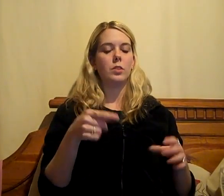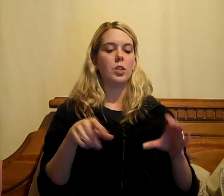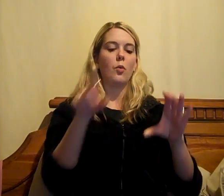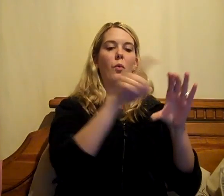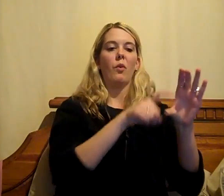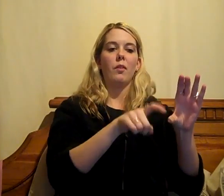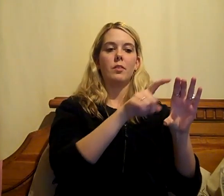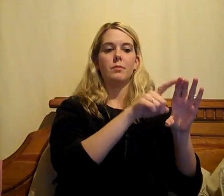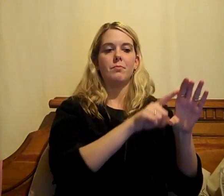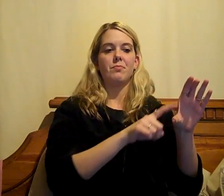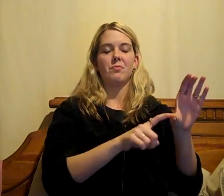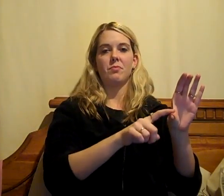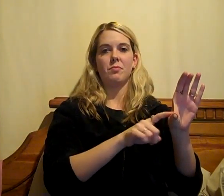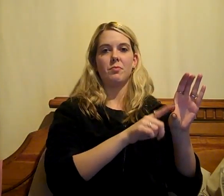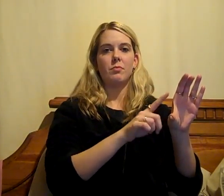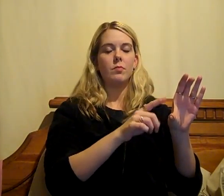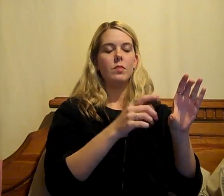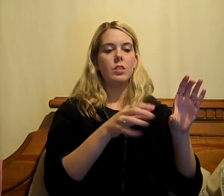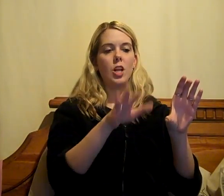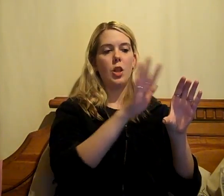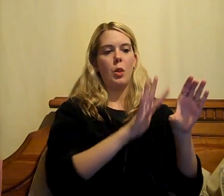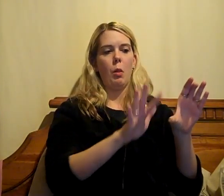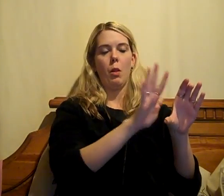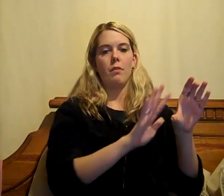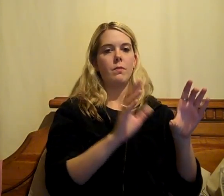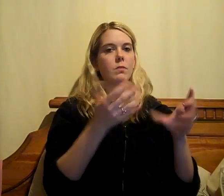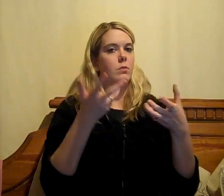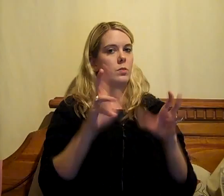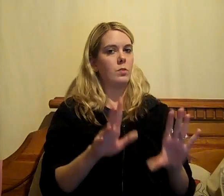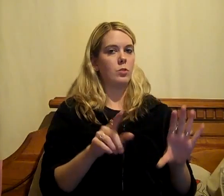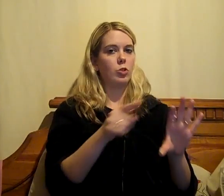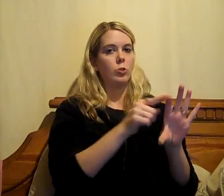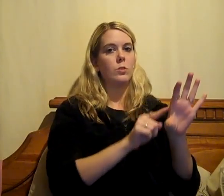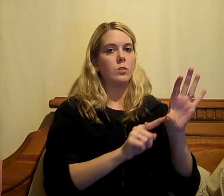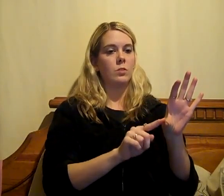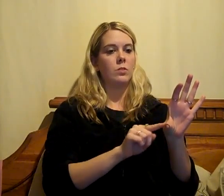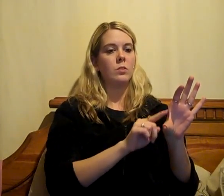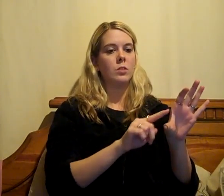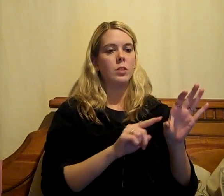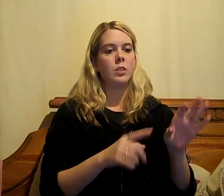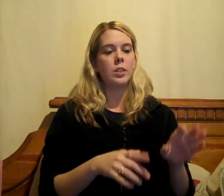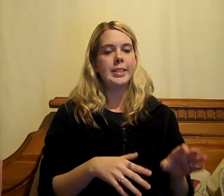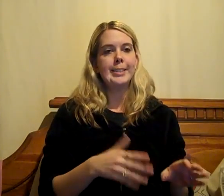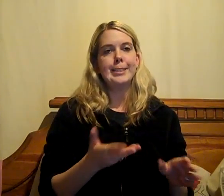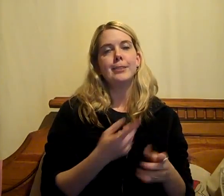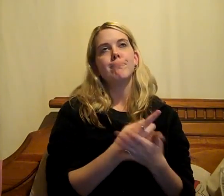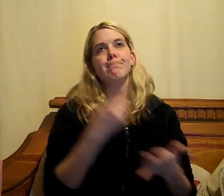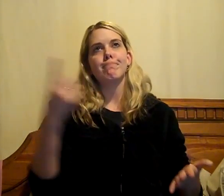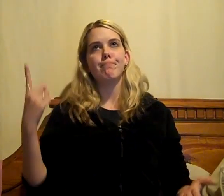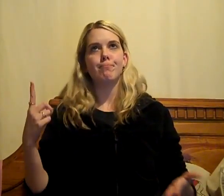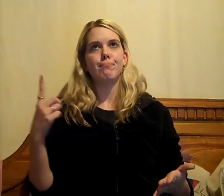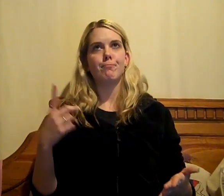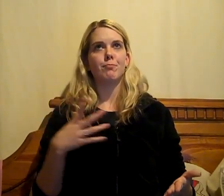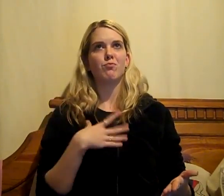This method works for anything. Like I did my cousin's makeup last year. He was like an MMA fighter, like